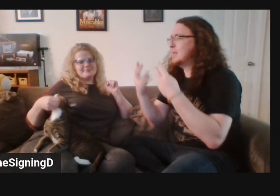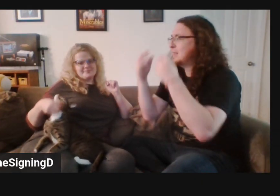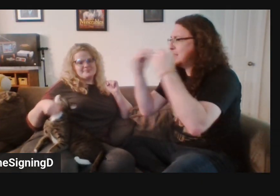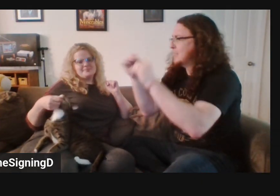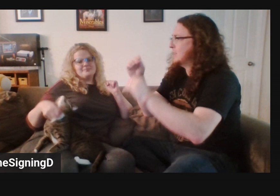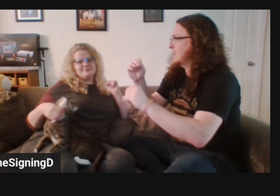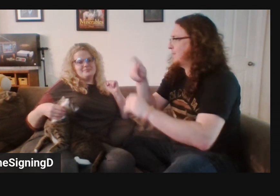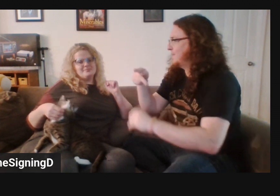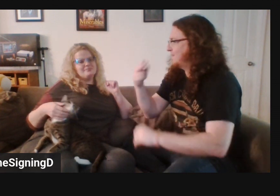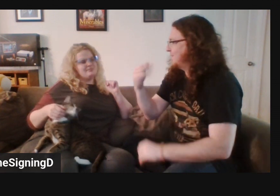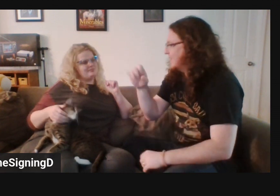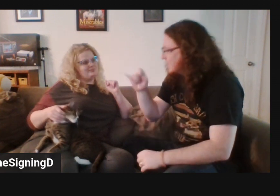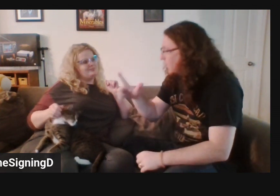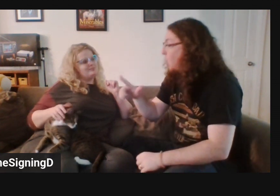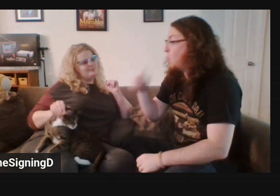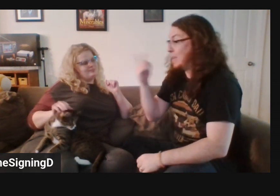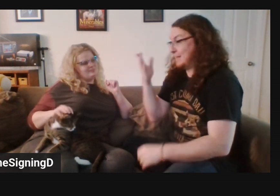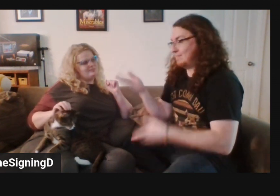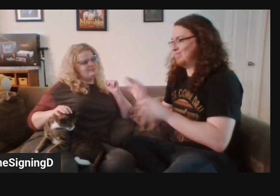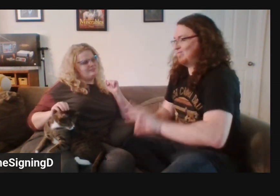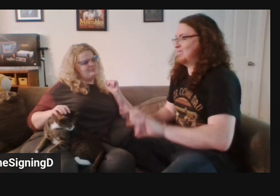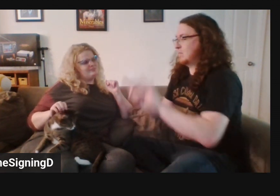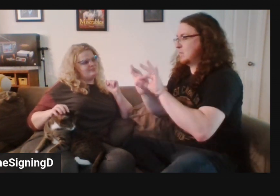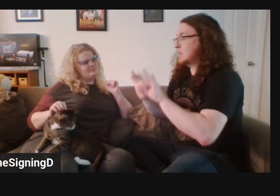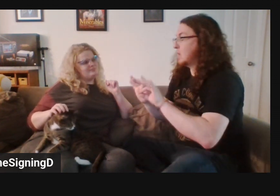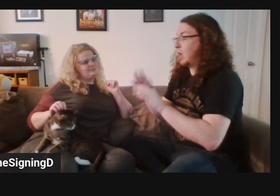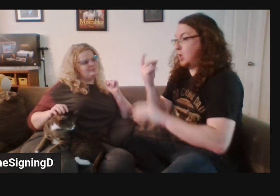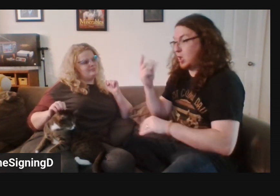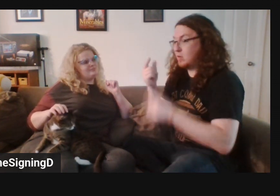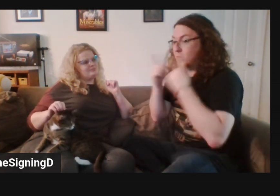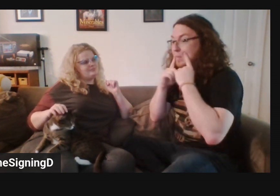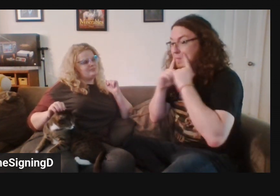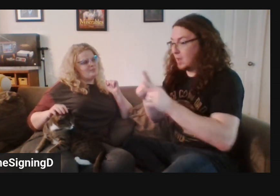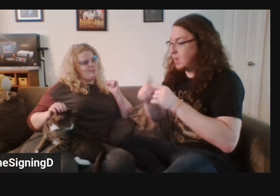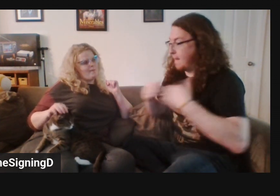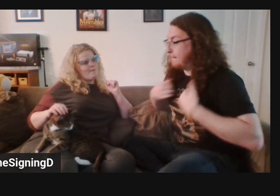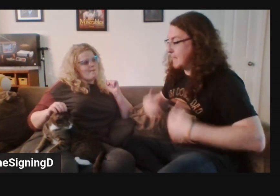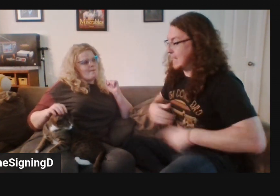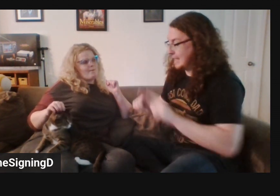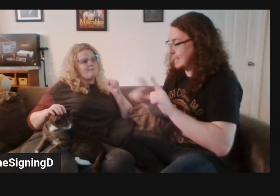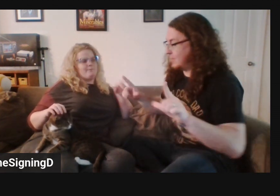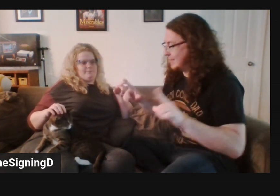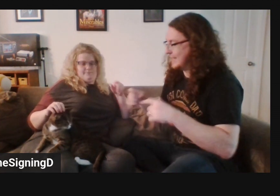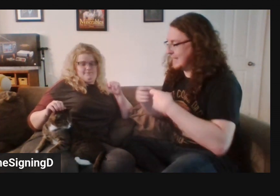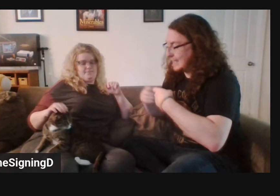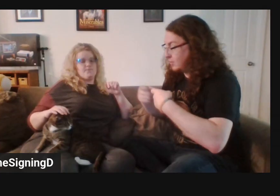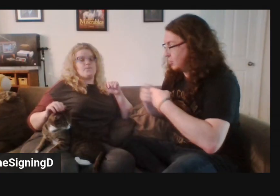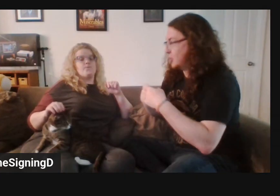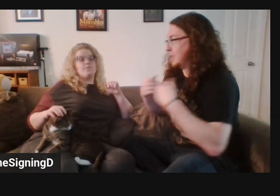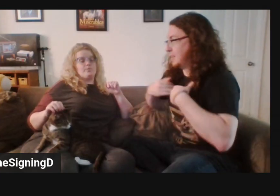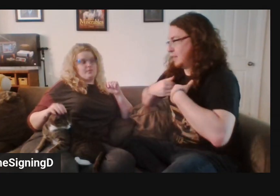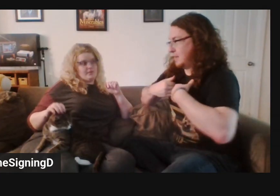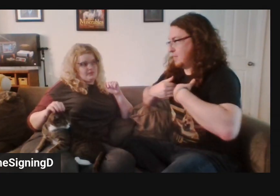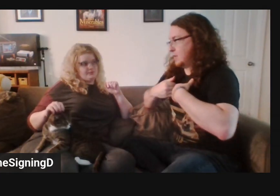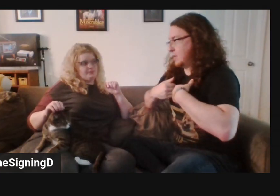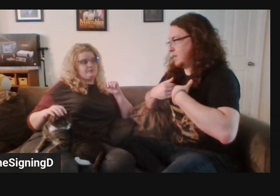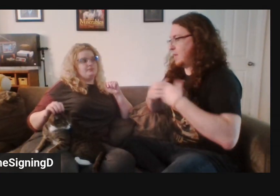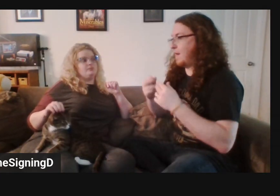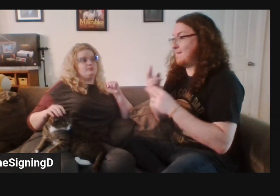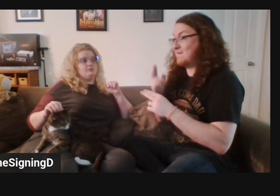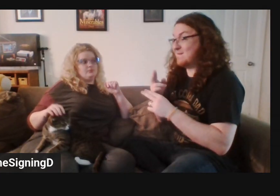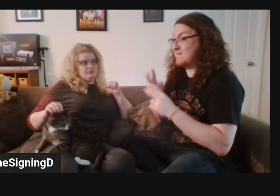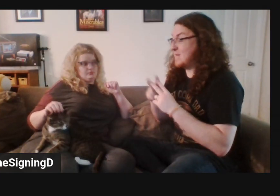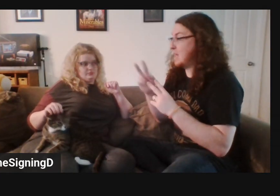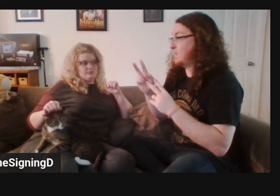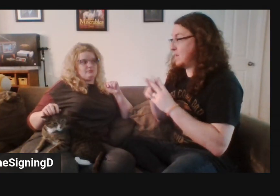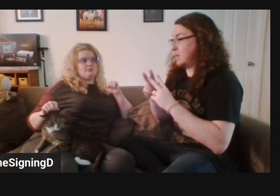cue. But one thing to note is that dogs respond to body language. They're energy animals. Yeah. And they're very receptive to